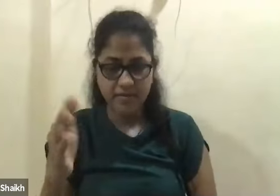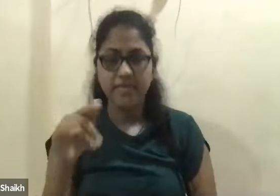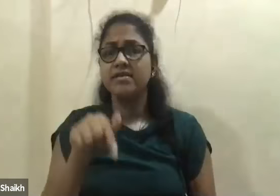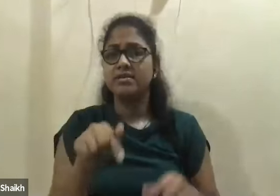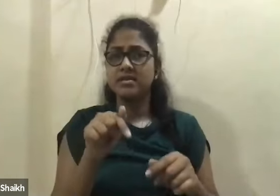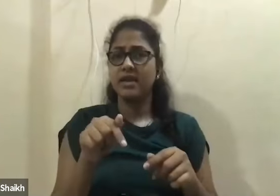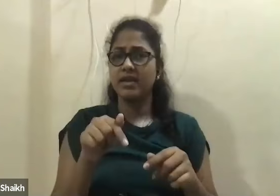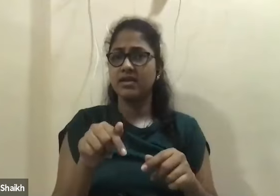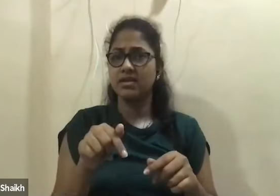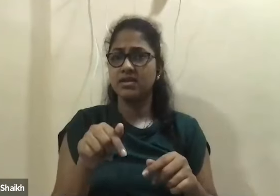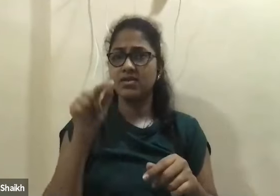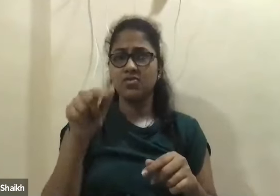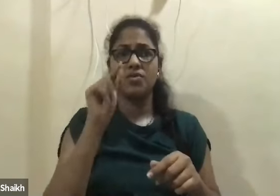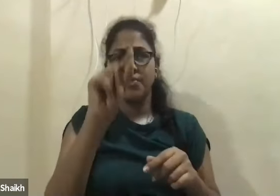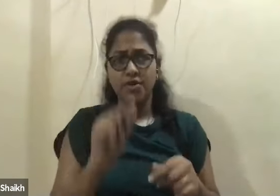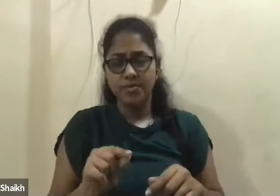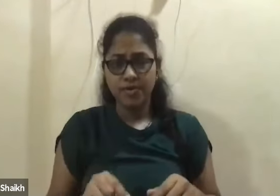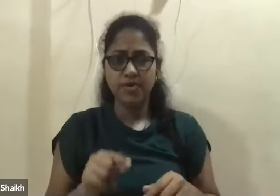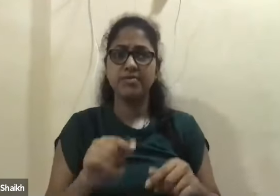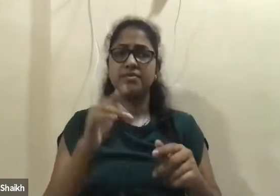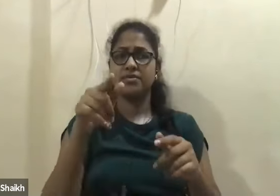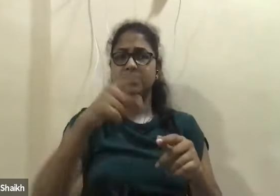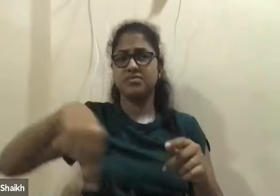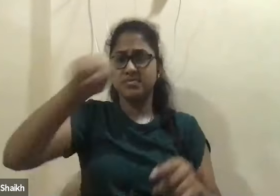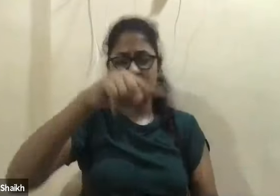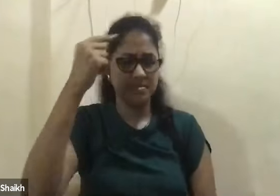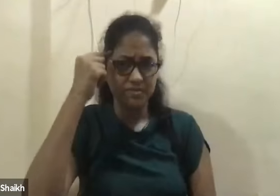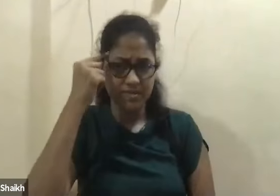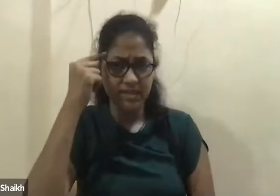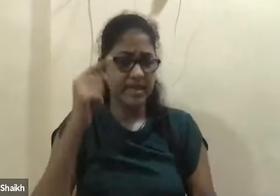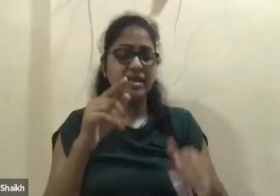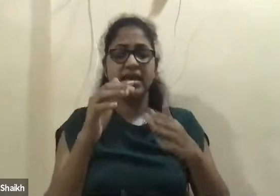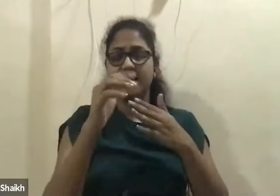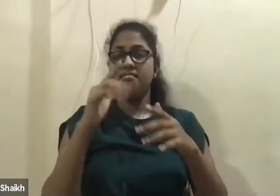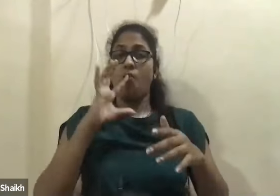what all things that you foresee as a risk if you don't have the legal guardianship done?